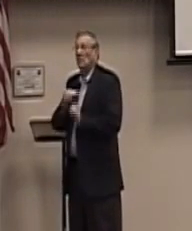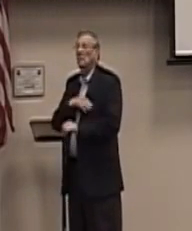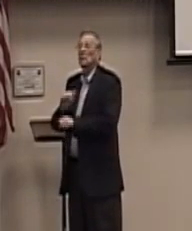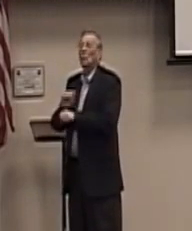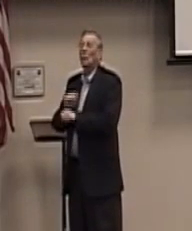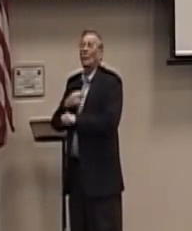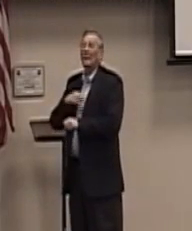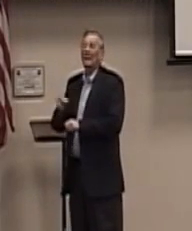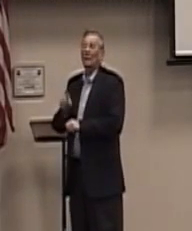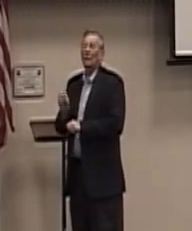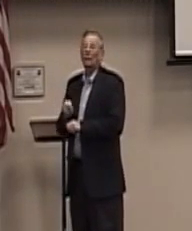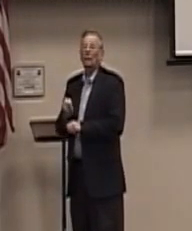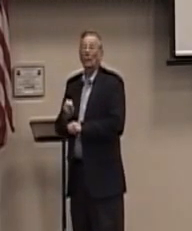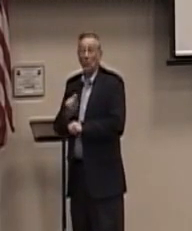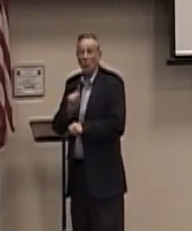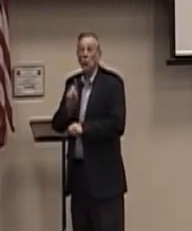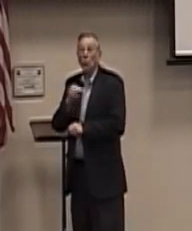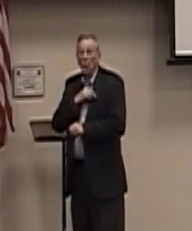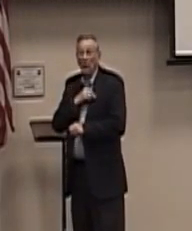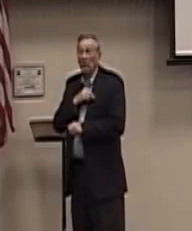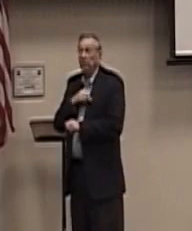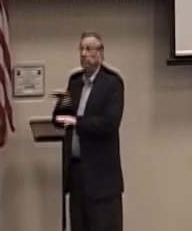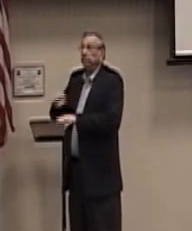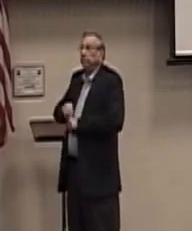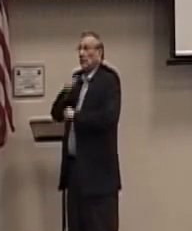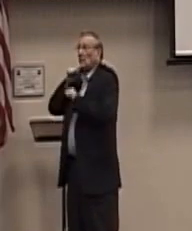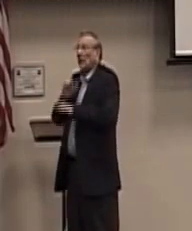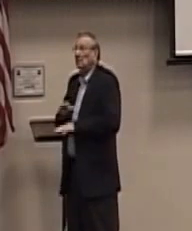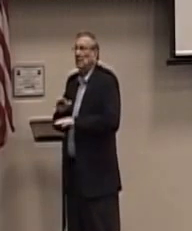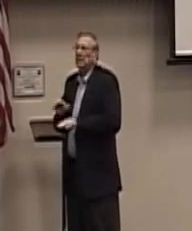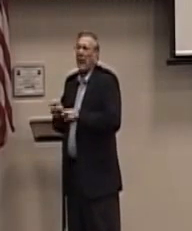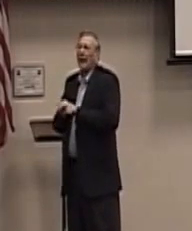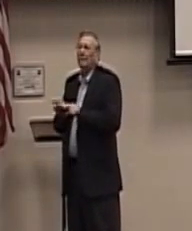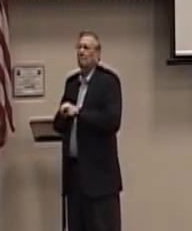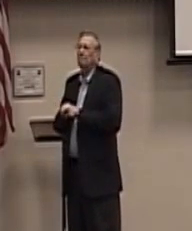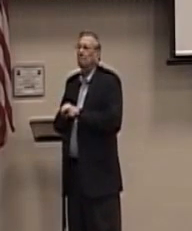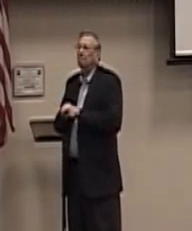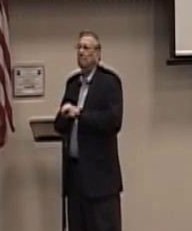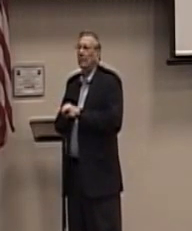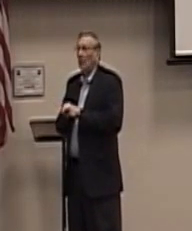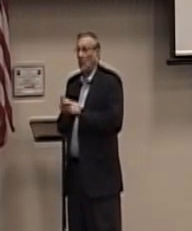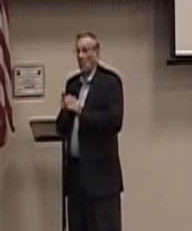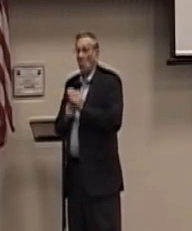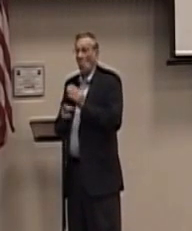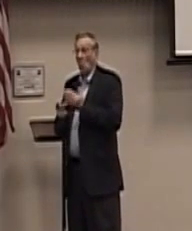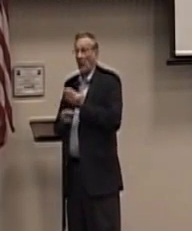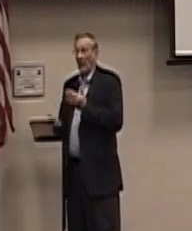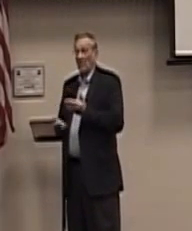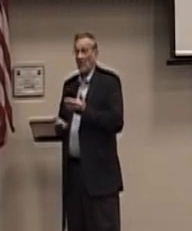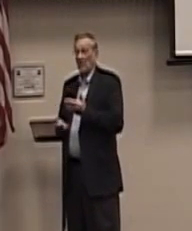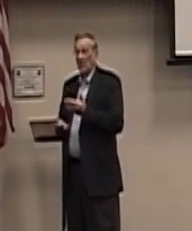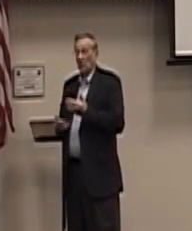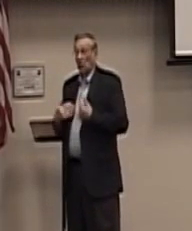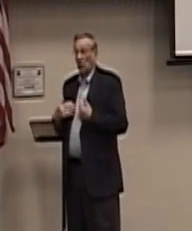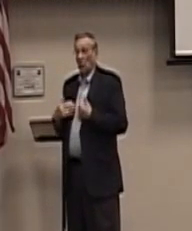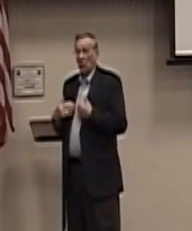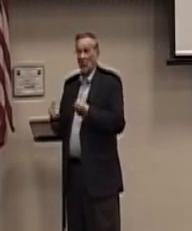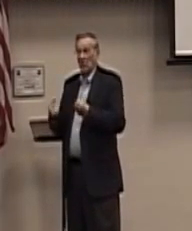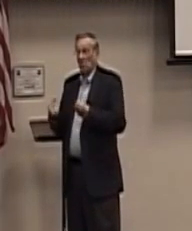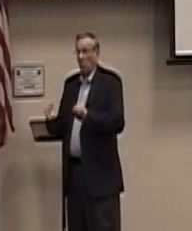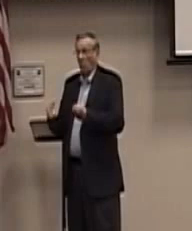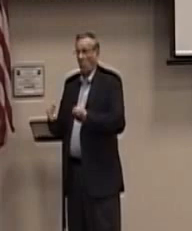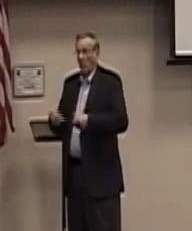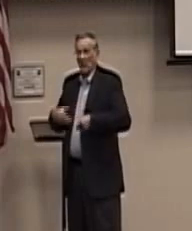we do? How are we good stewards of those blessings? Blessings like, we got this program, we're very courageous and bold